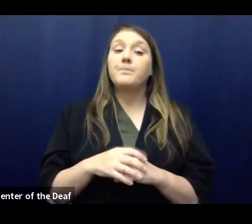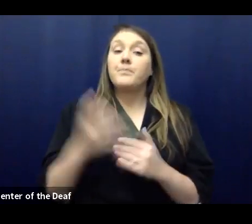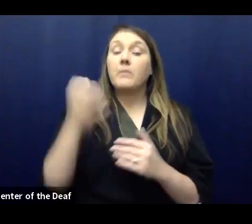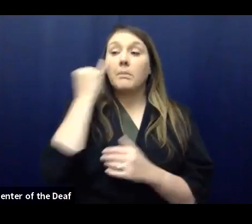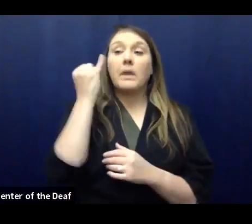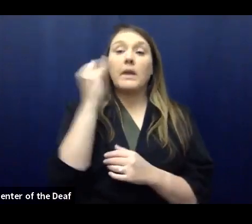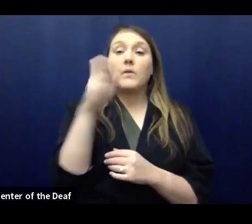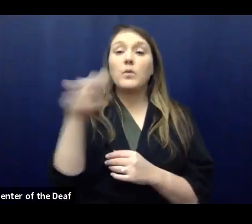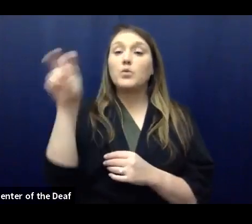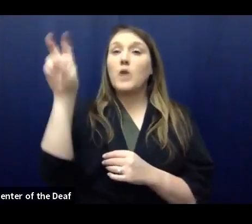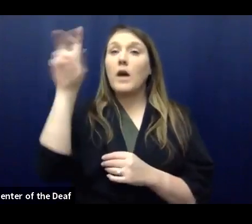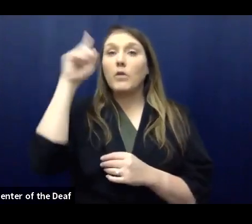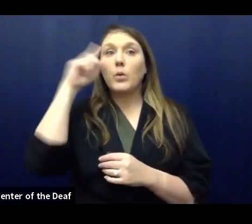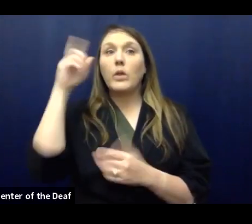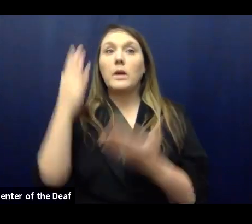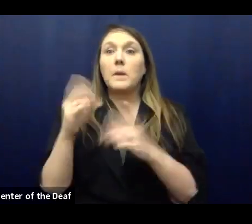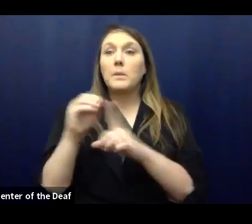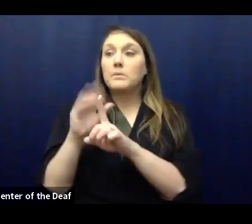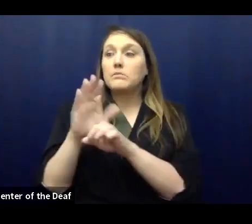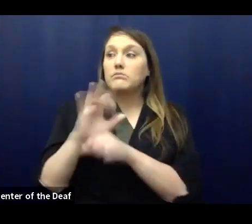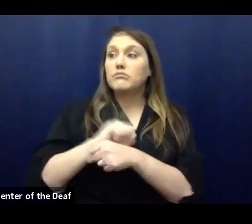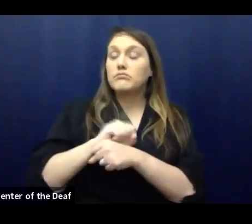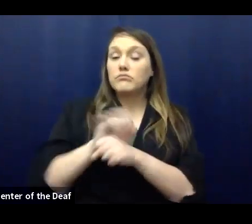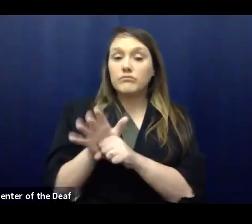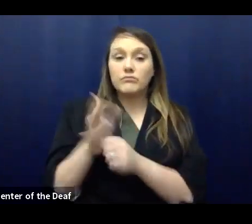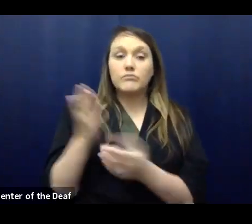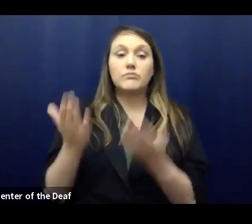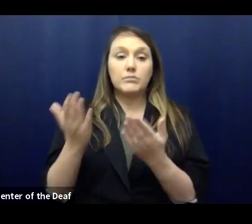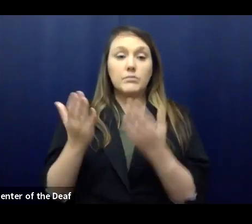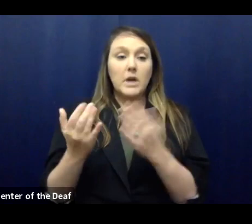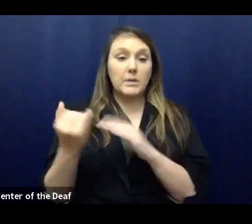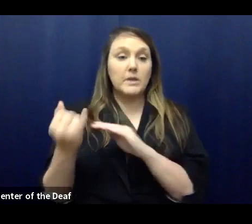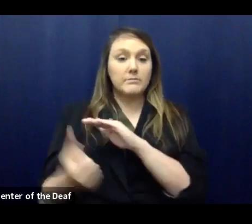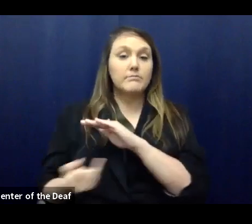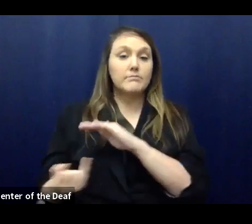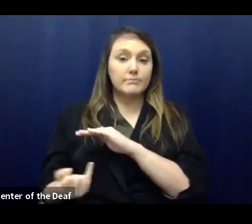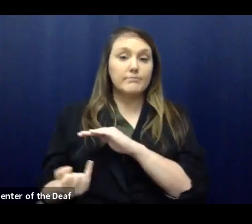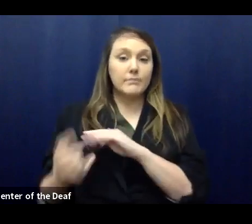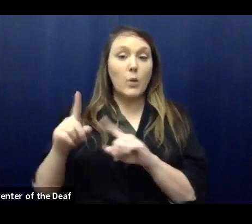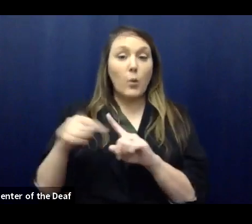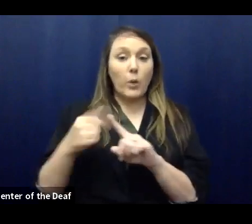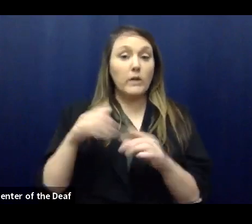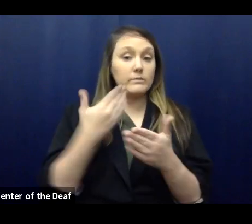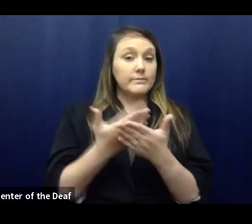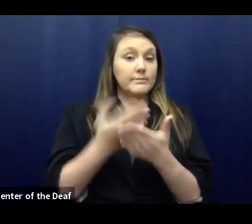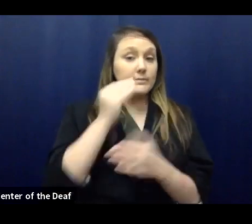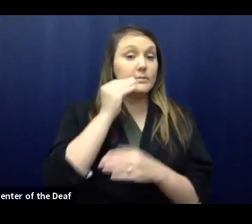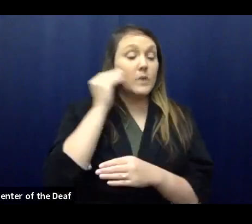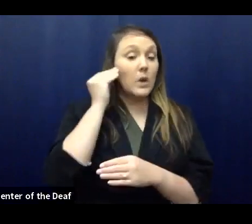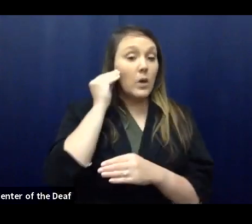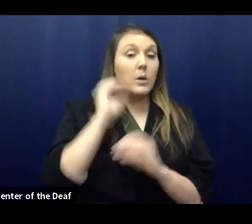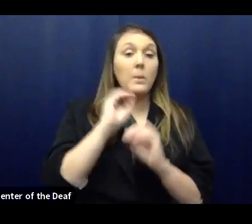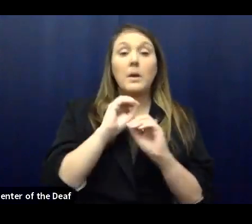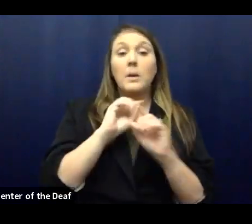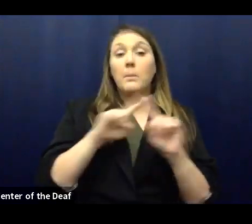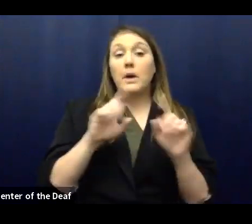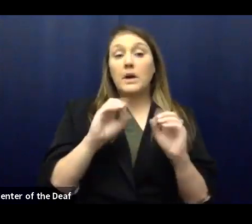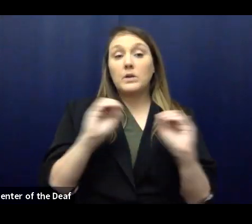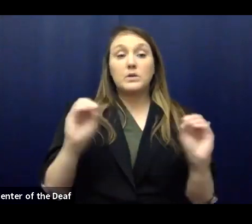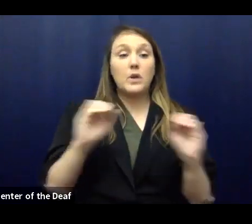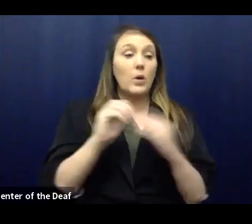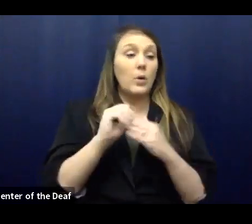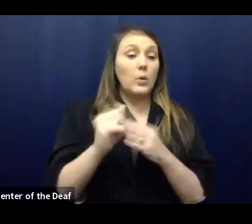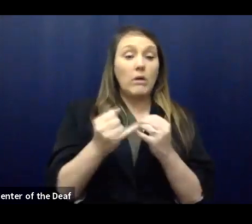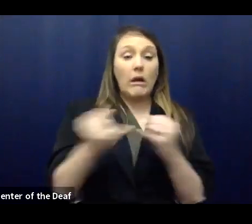somewhere and you think you got exposed to COVID-19, you might want to consider self-isolating when you come home. There are no guidelines regarding travel in the United